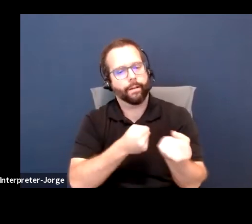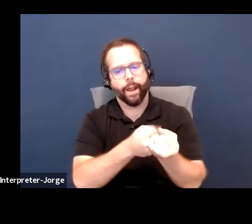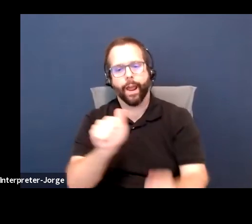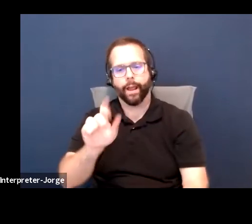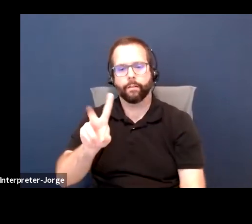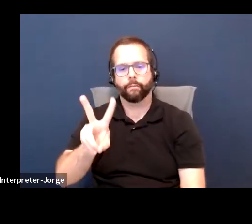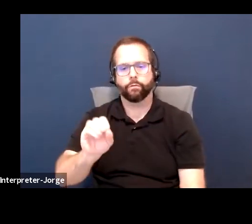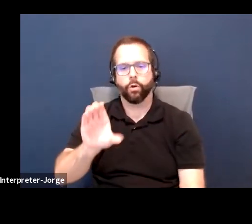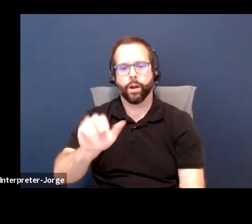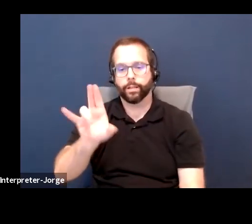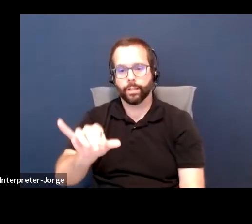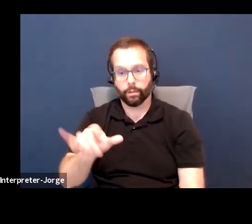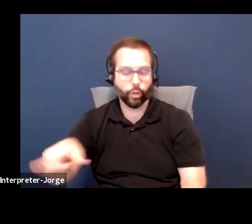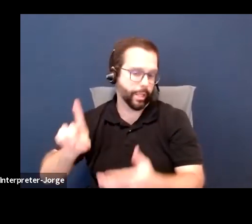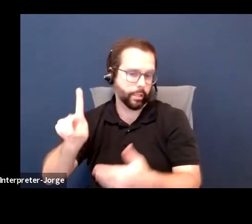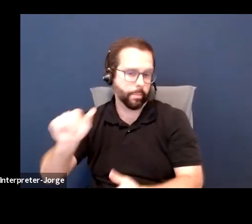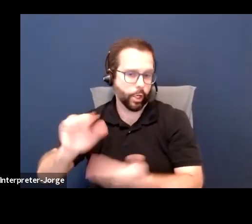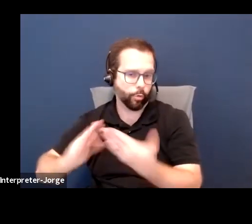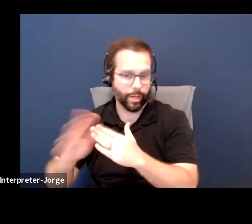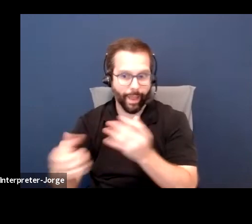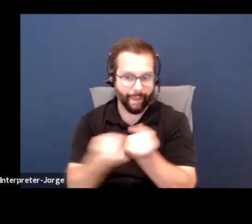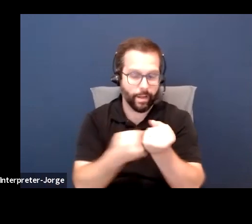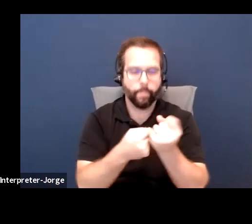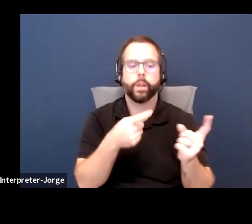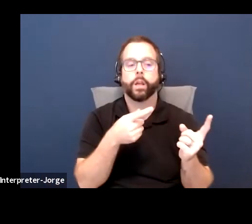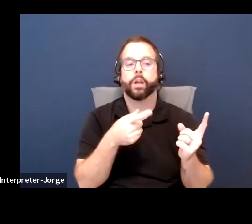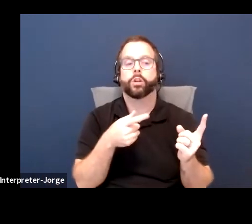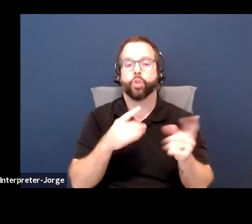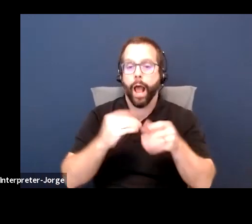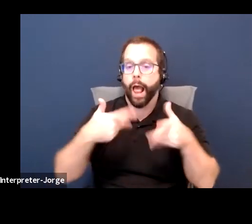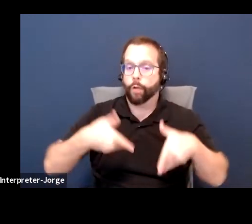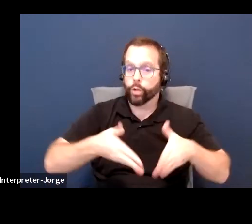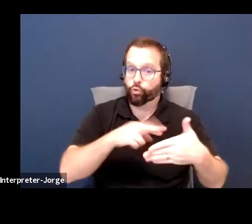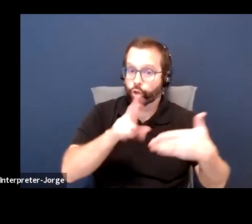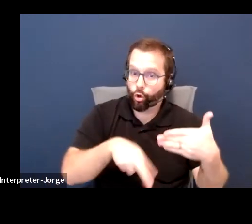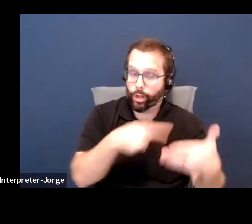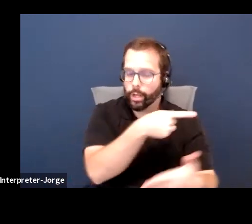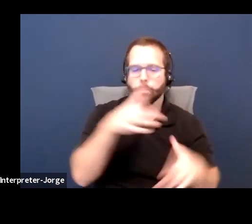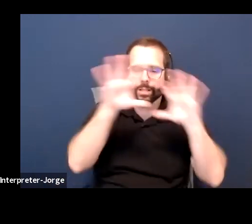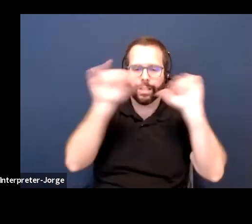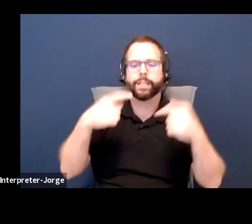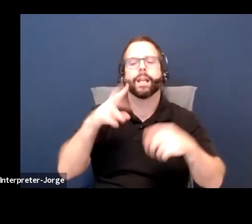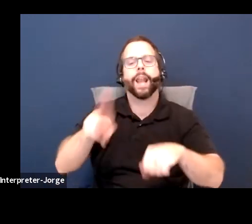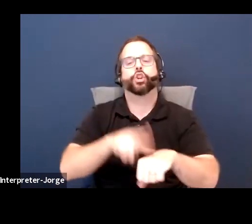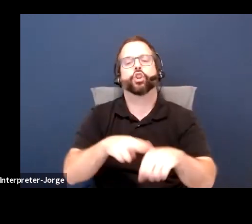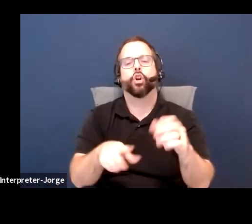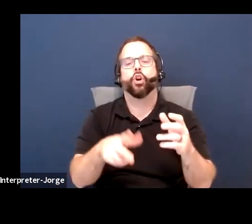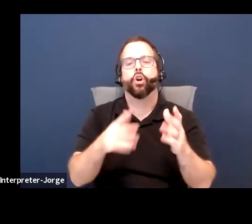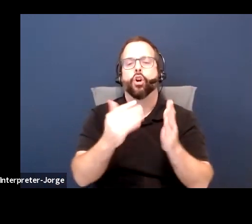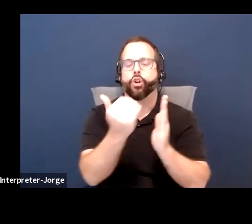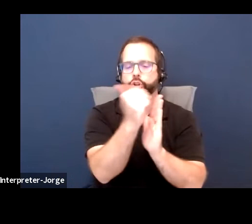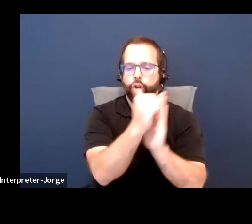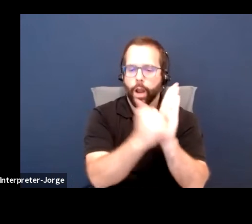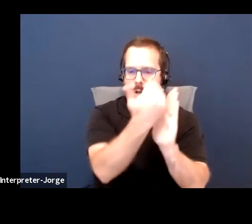president issued a national strategy for COVID and a set of executive orders that included